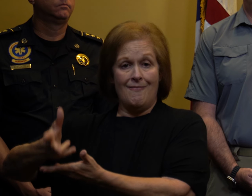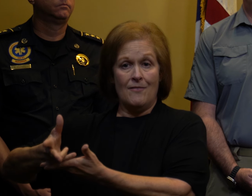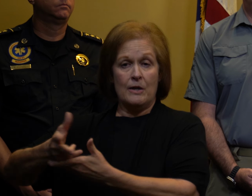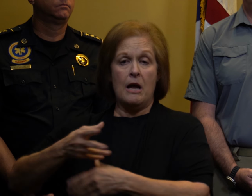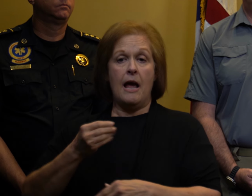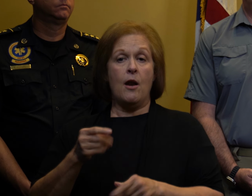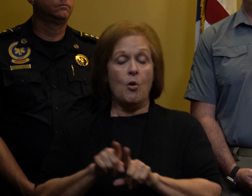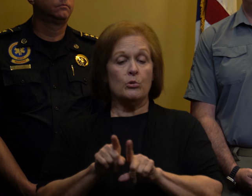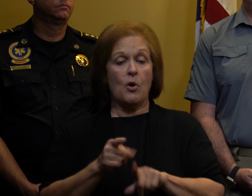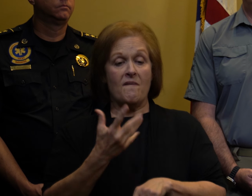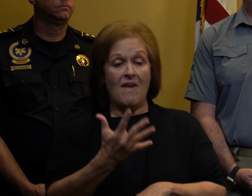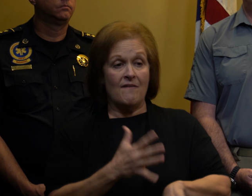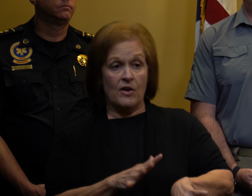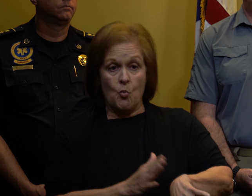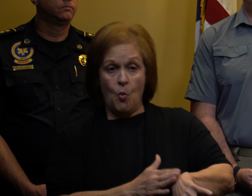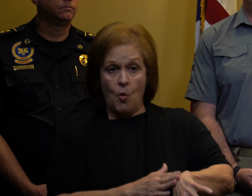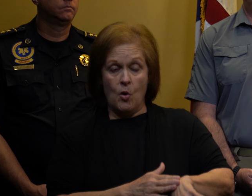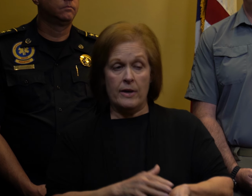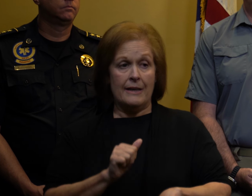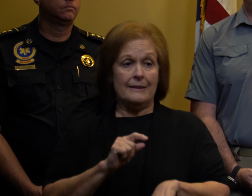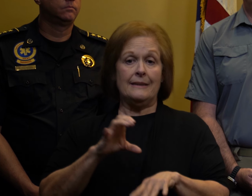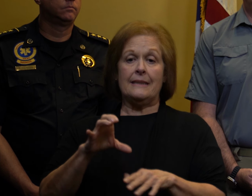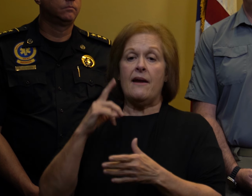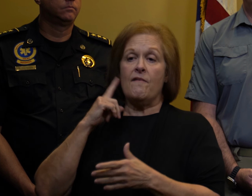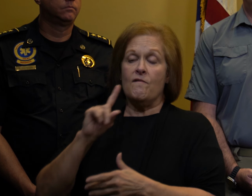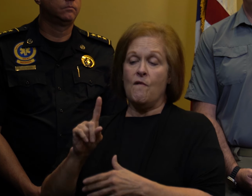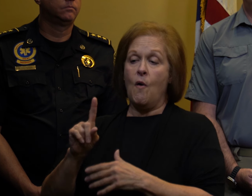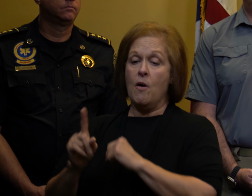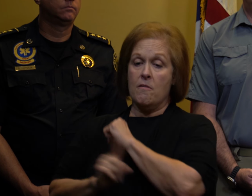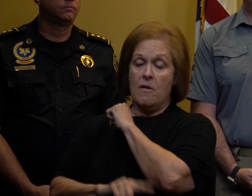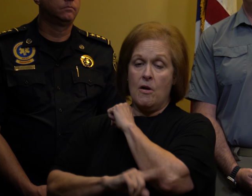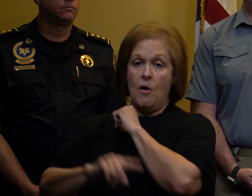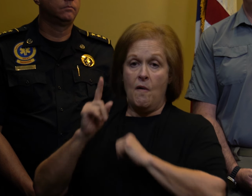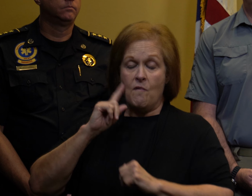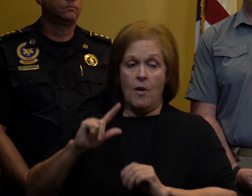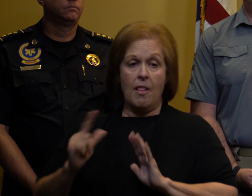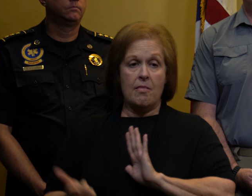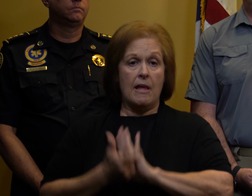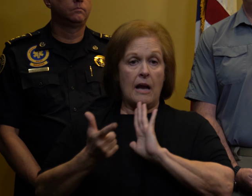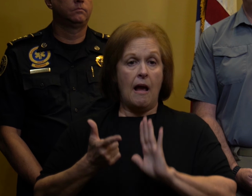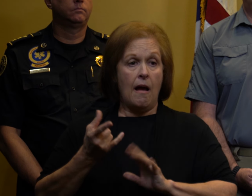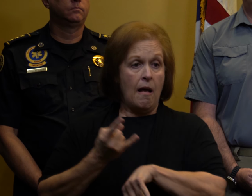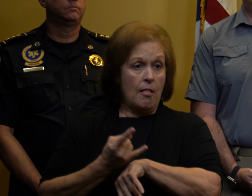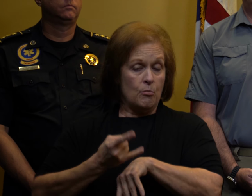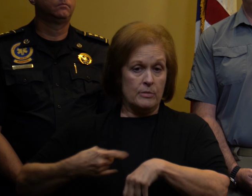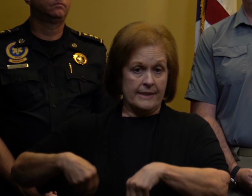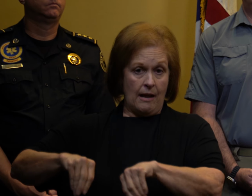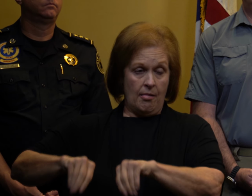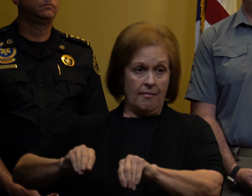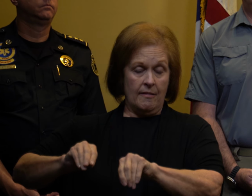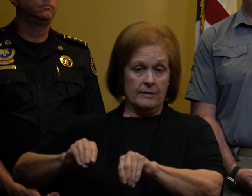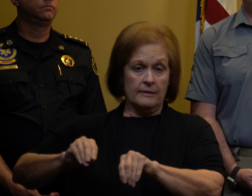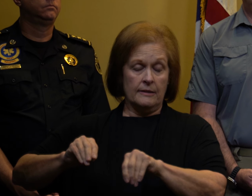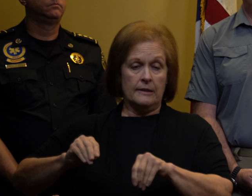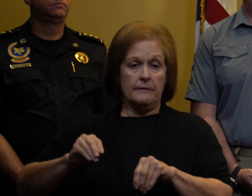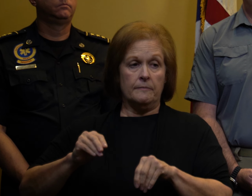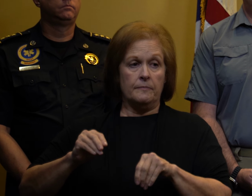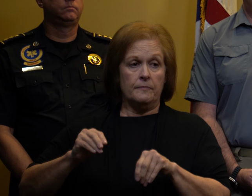5 warnings. And ATC issued 4 citations for illegal alcohol sales